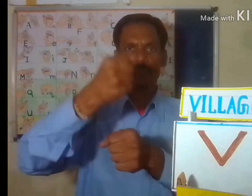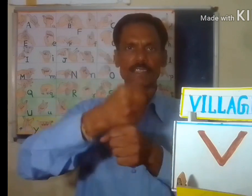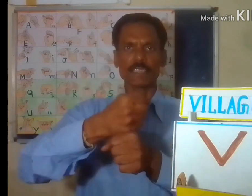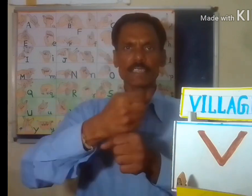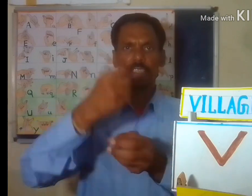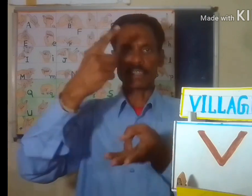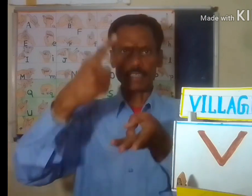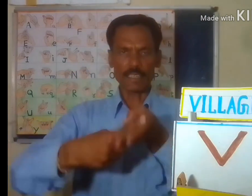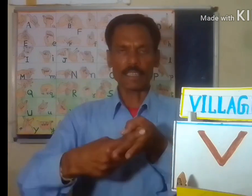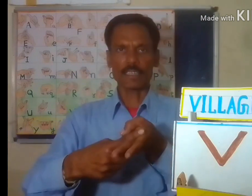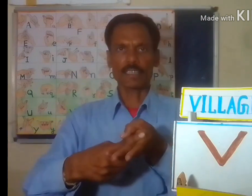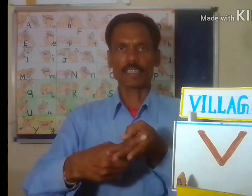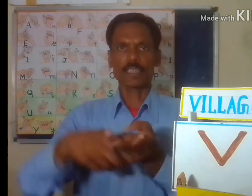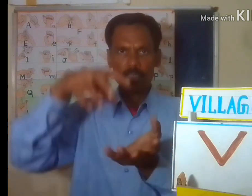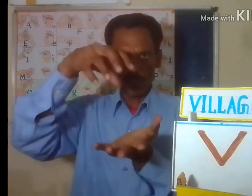G E